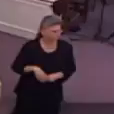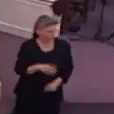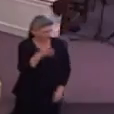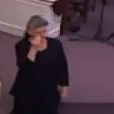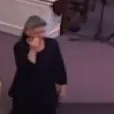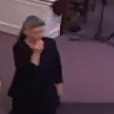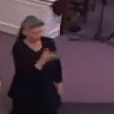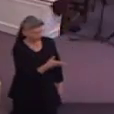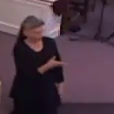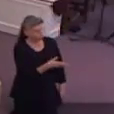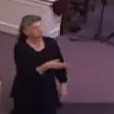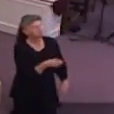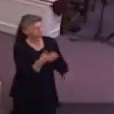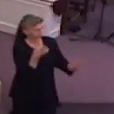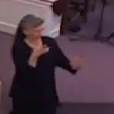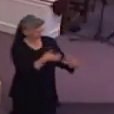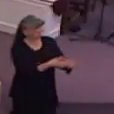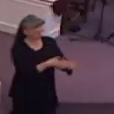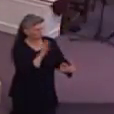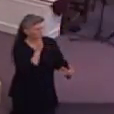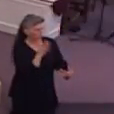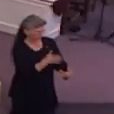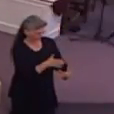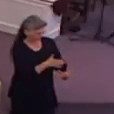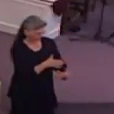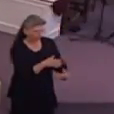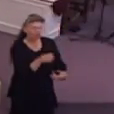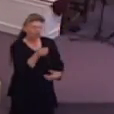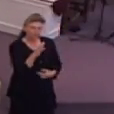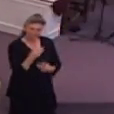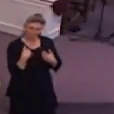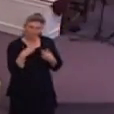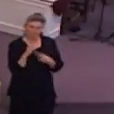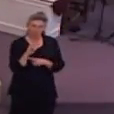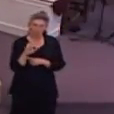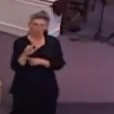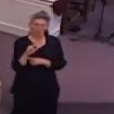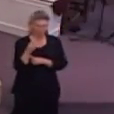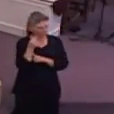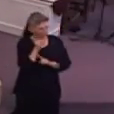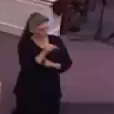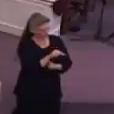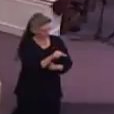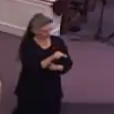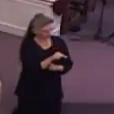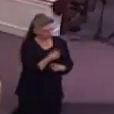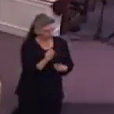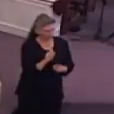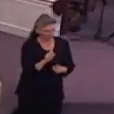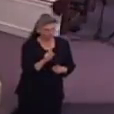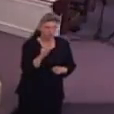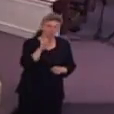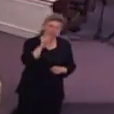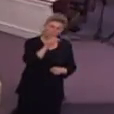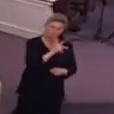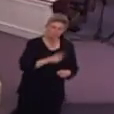you. God's got a will for your life, and it's in his kingdom.